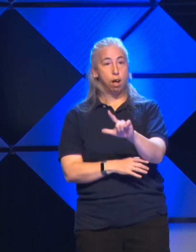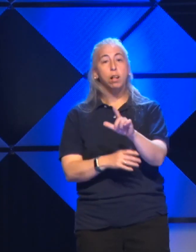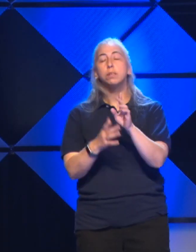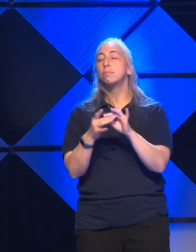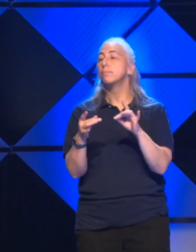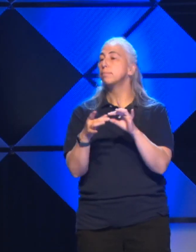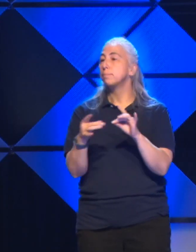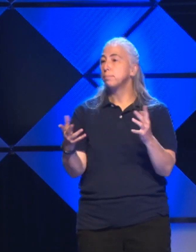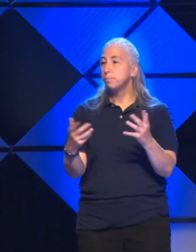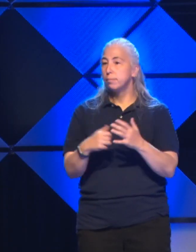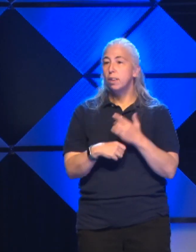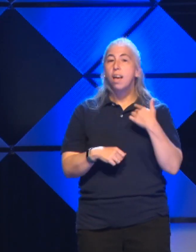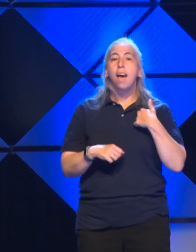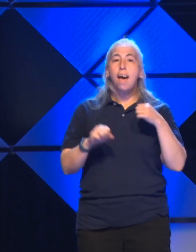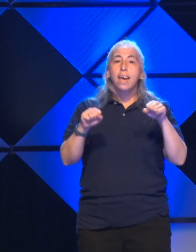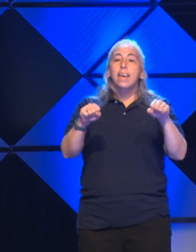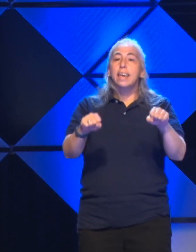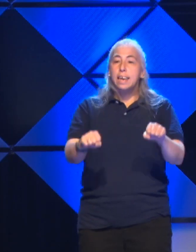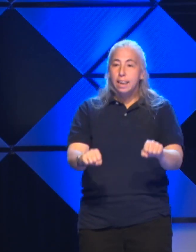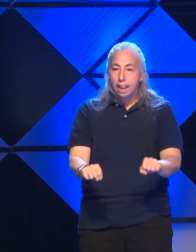do